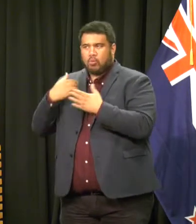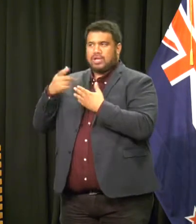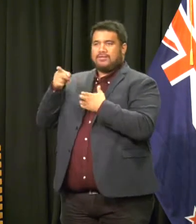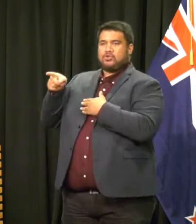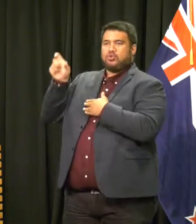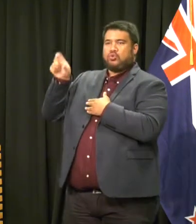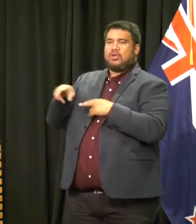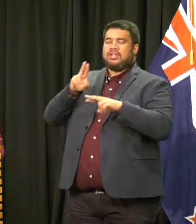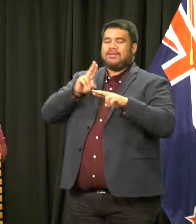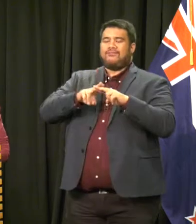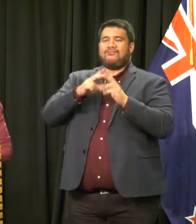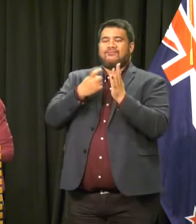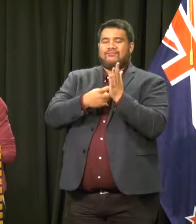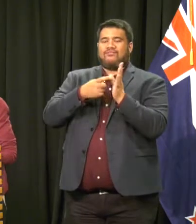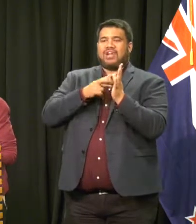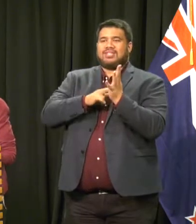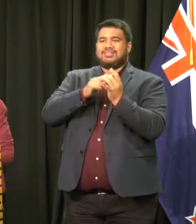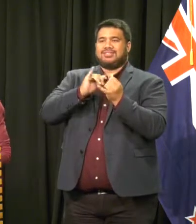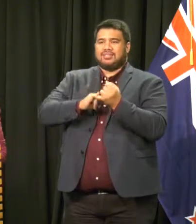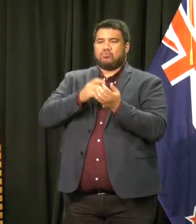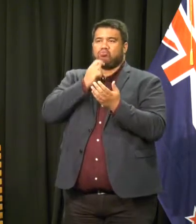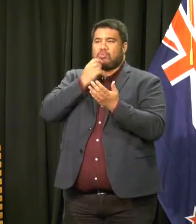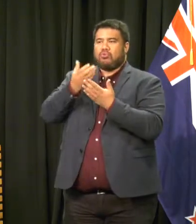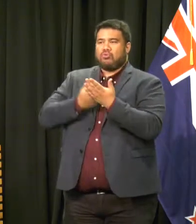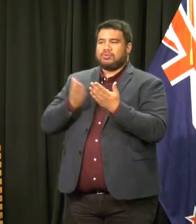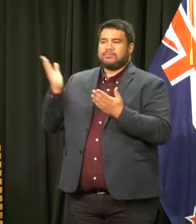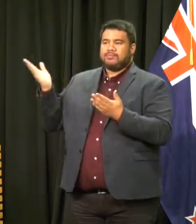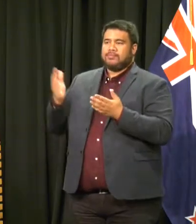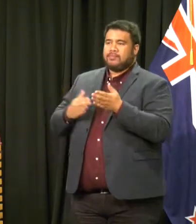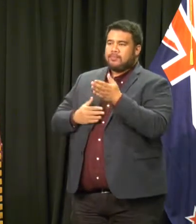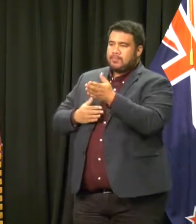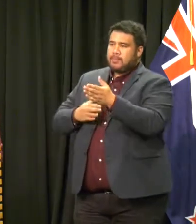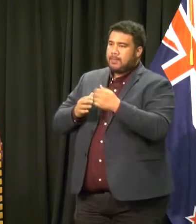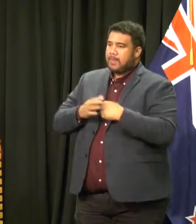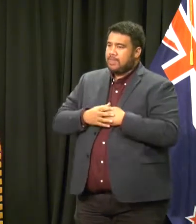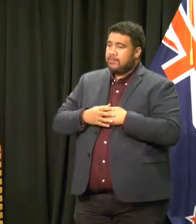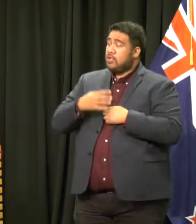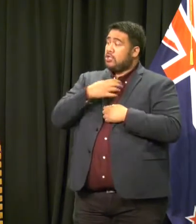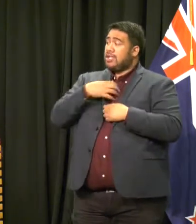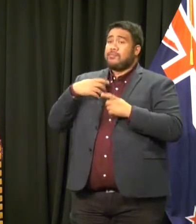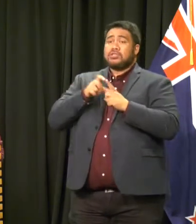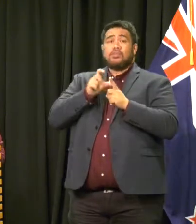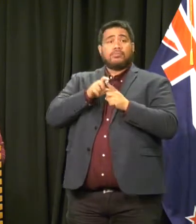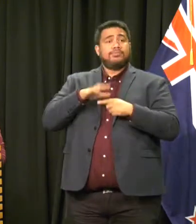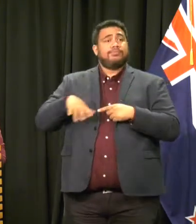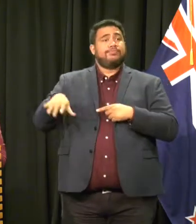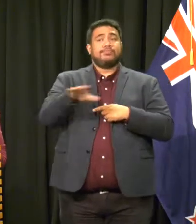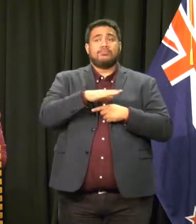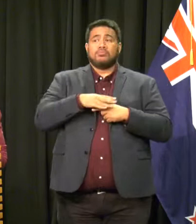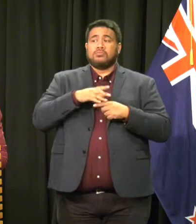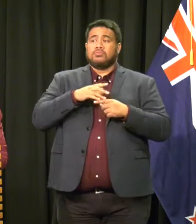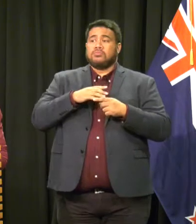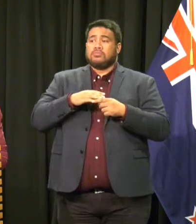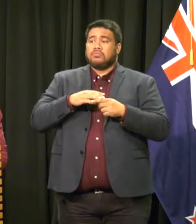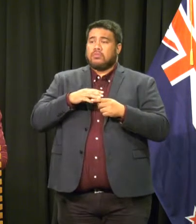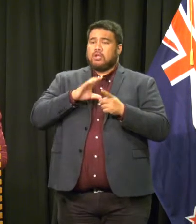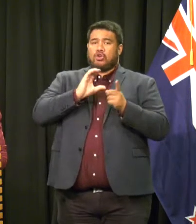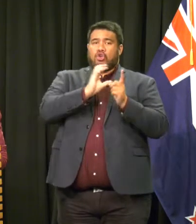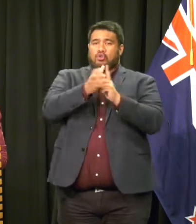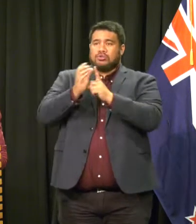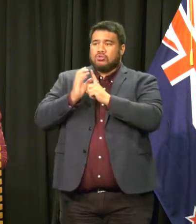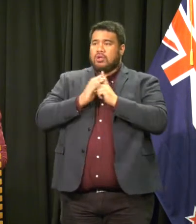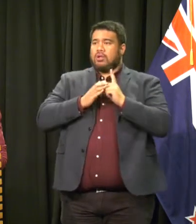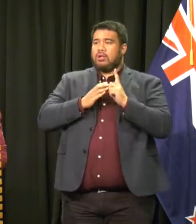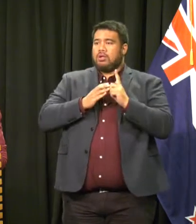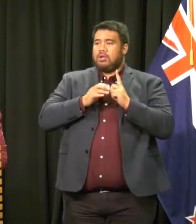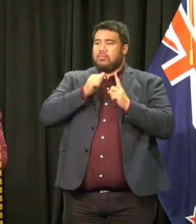the Francis report. Government departments in general. Sorry? Government departments in general around, culture of bullying,